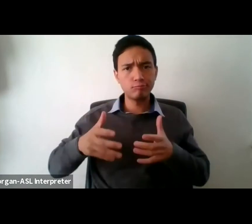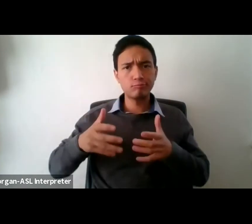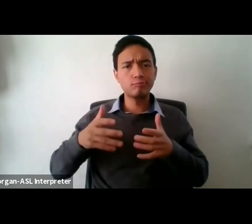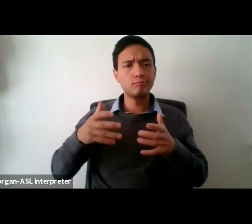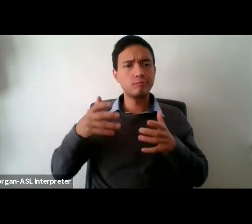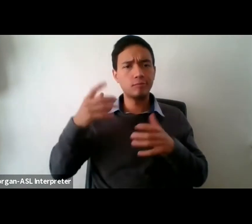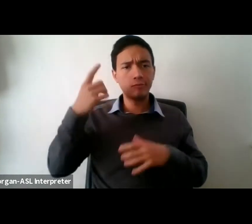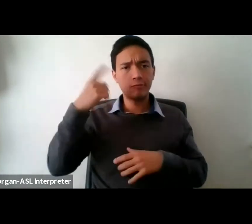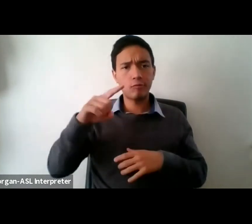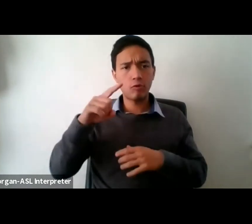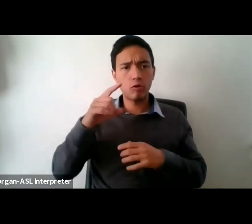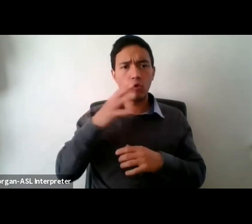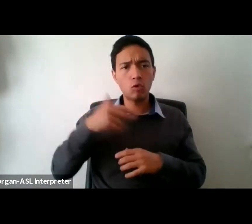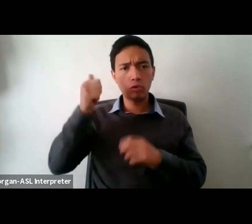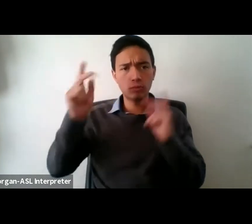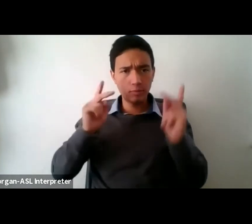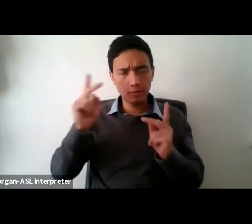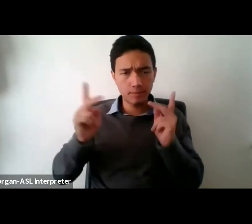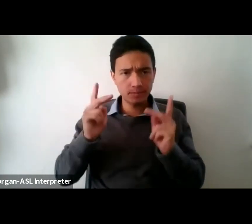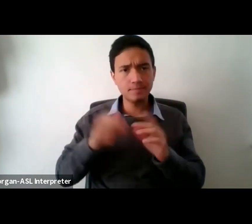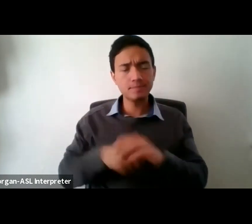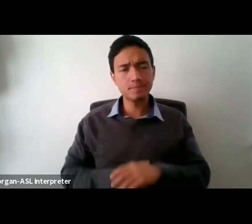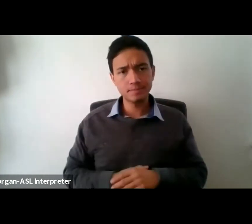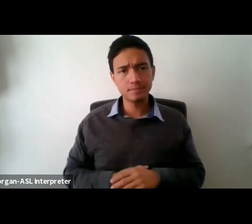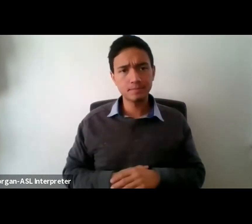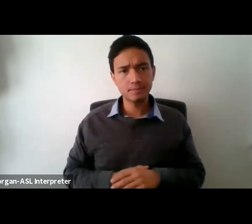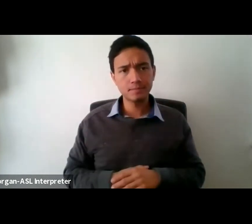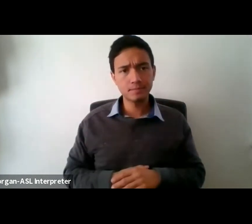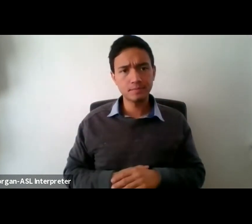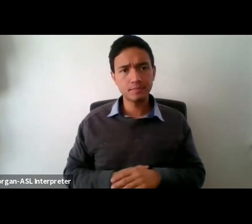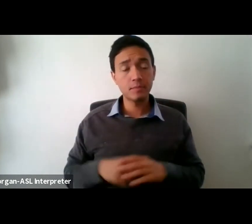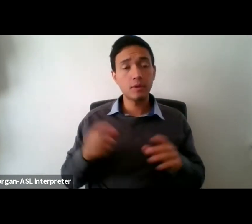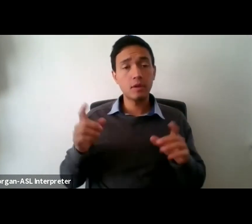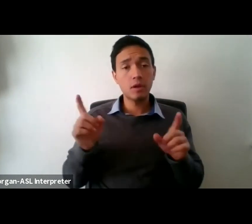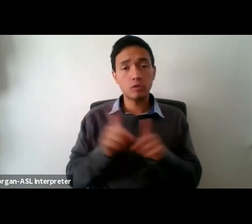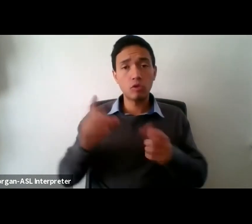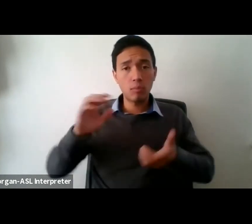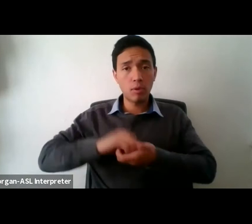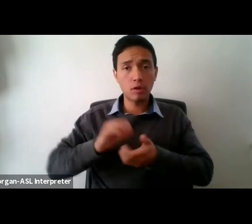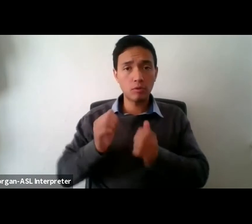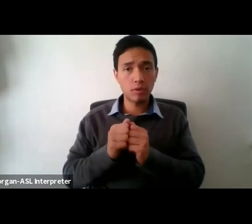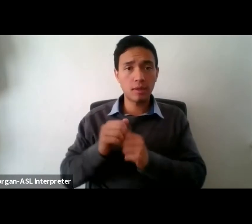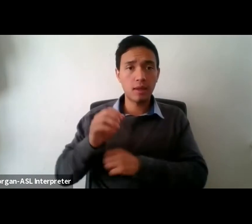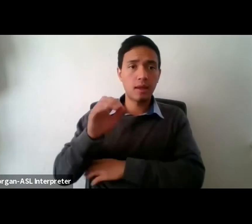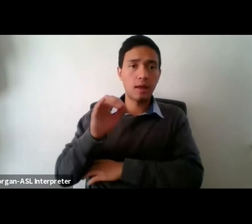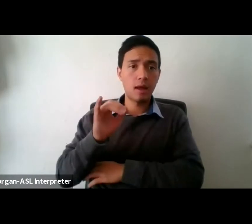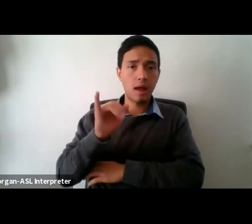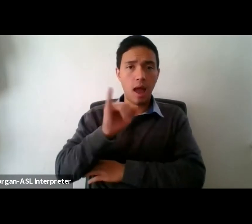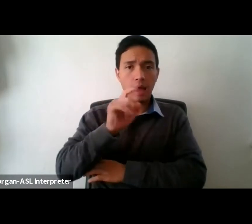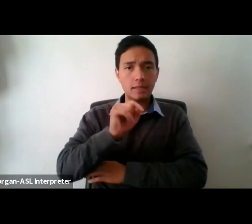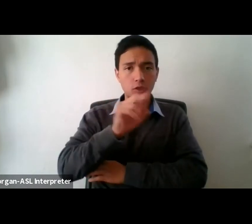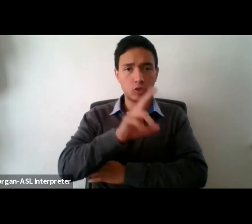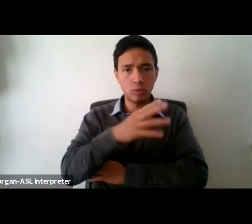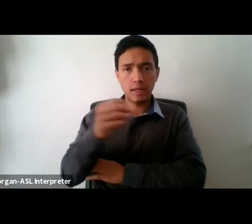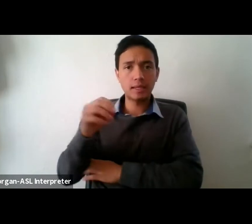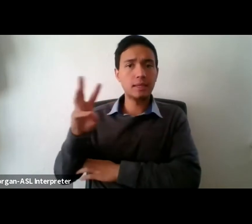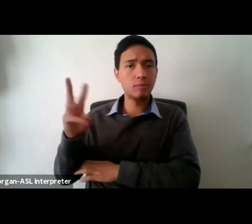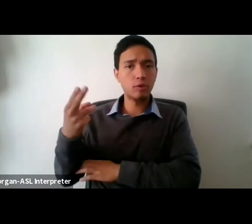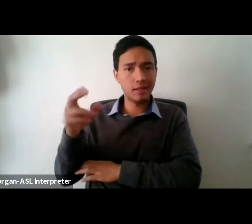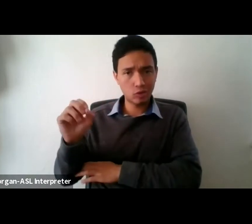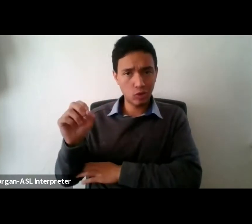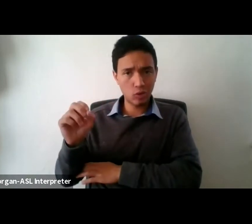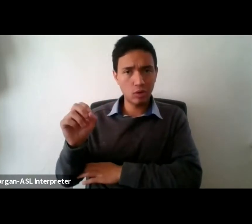with relevant stakeholders, DESA has partnered with the ITU and WHO on its